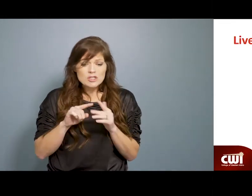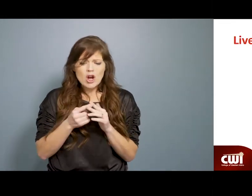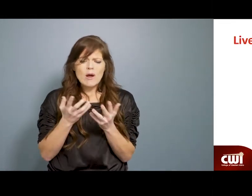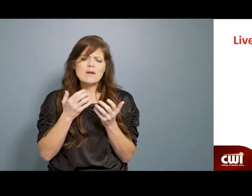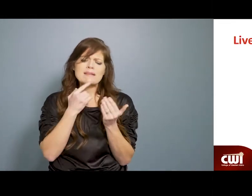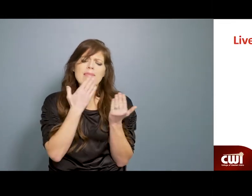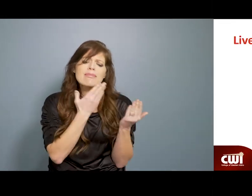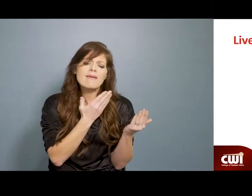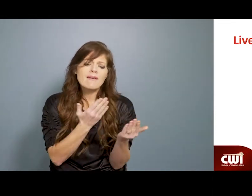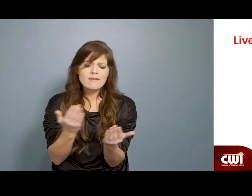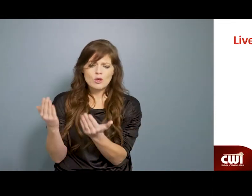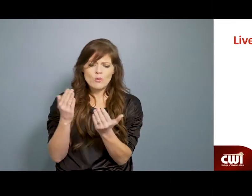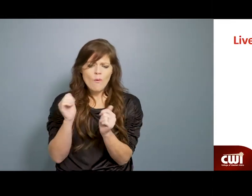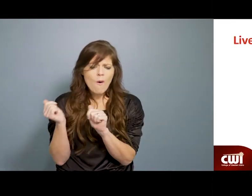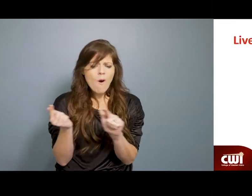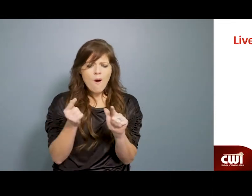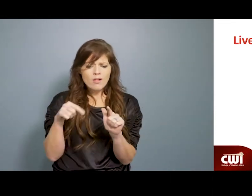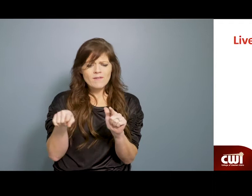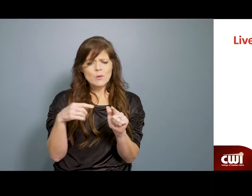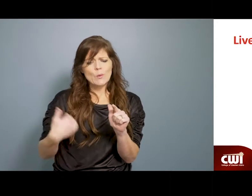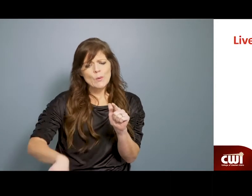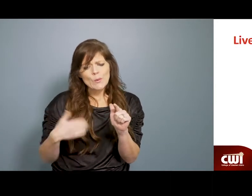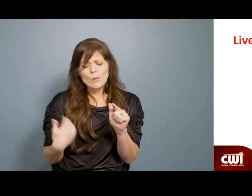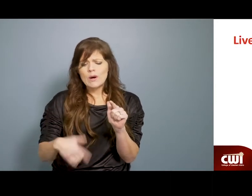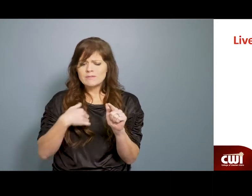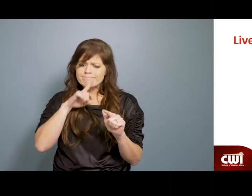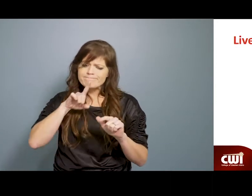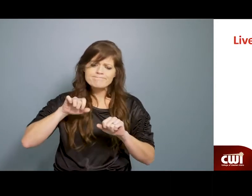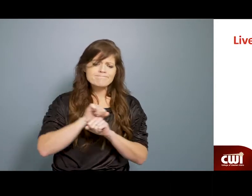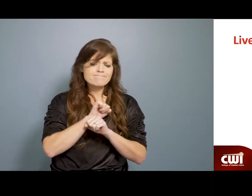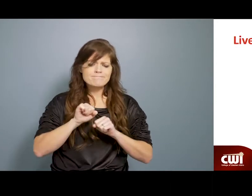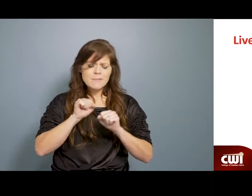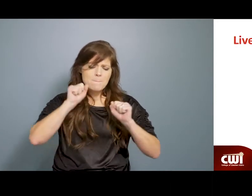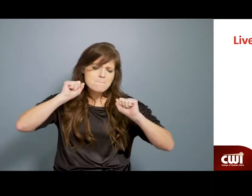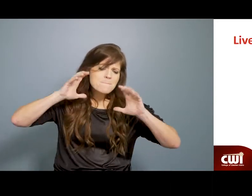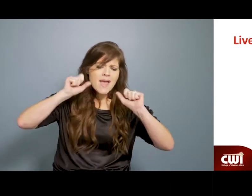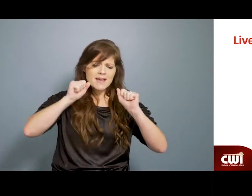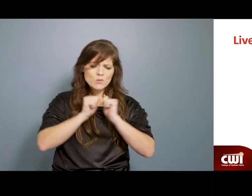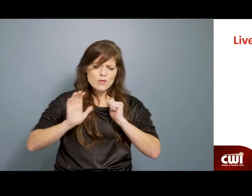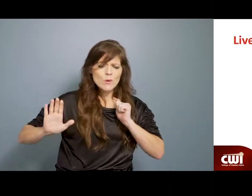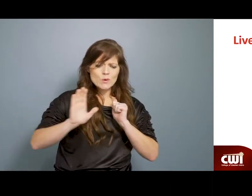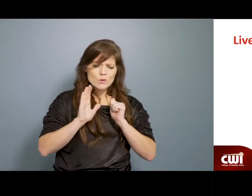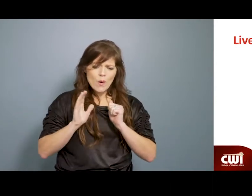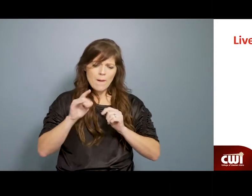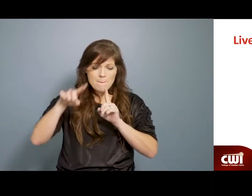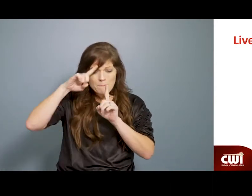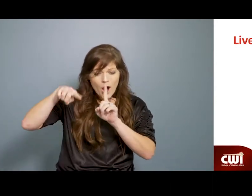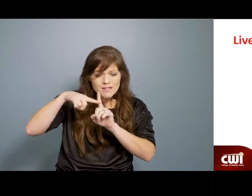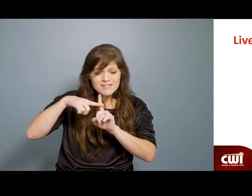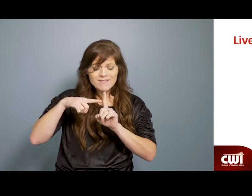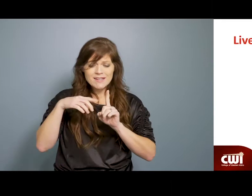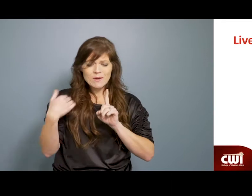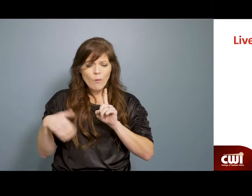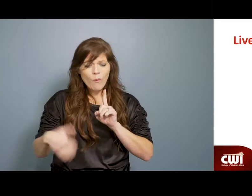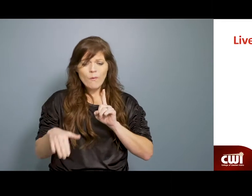you. I'm just always amazed at the energy and the positivity. I miss being in the big room, and